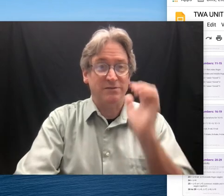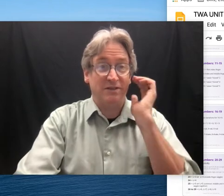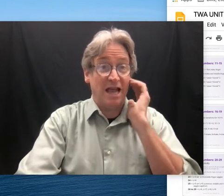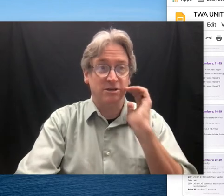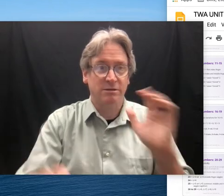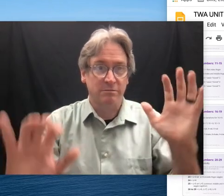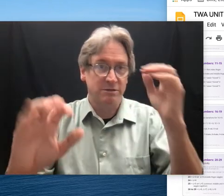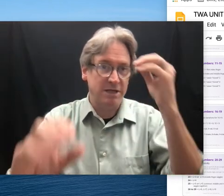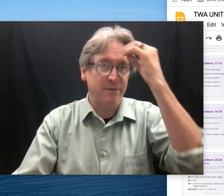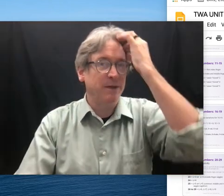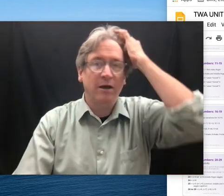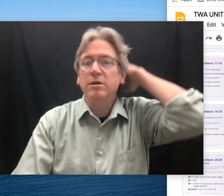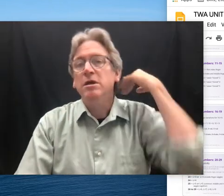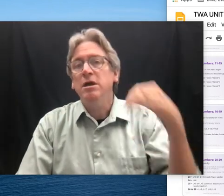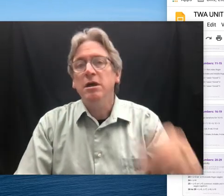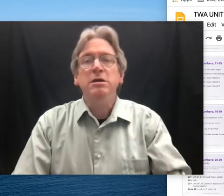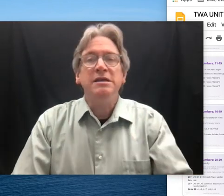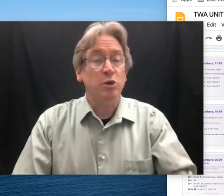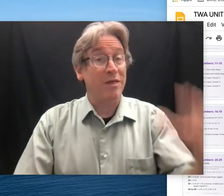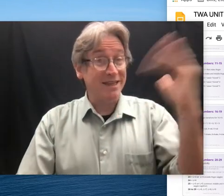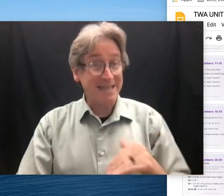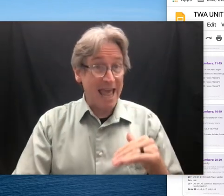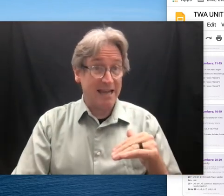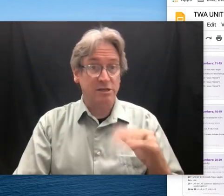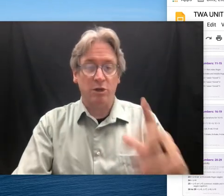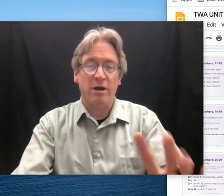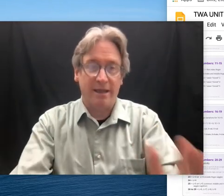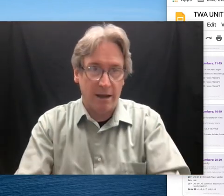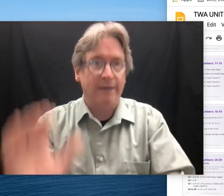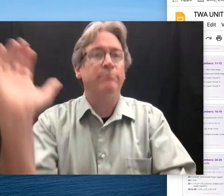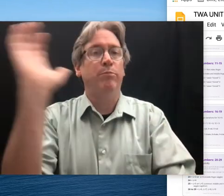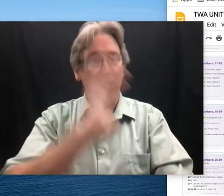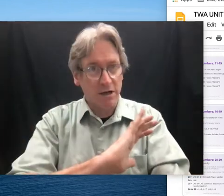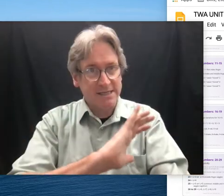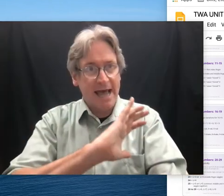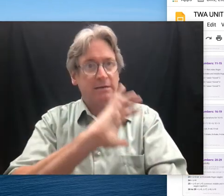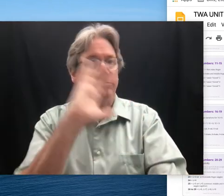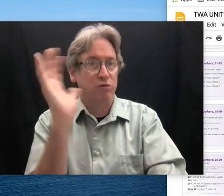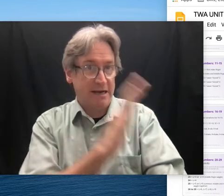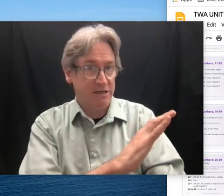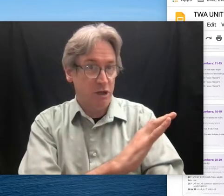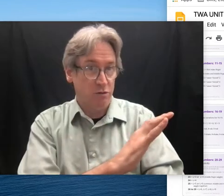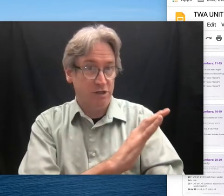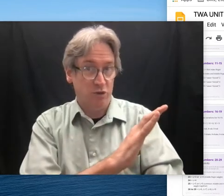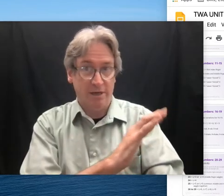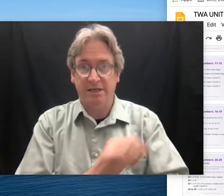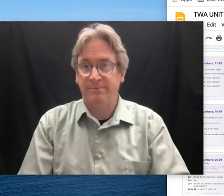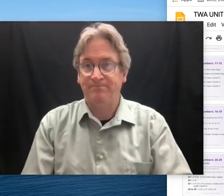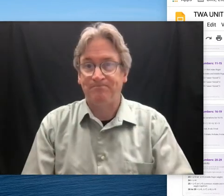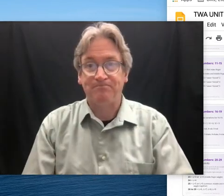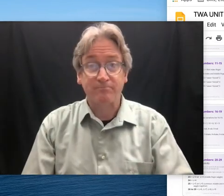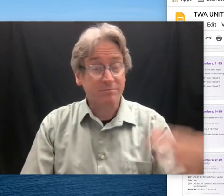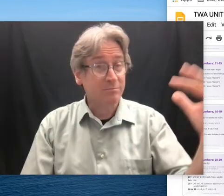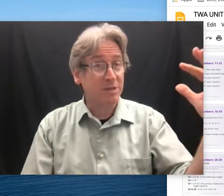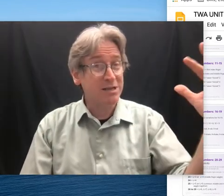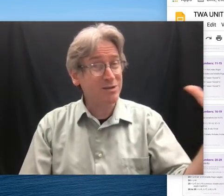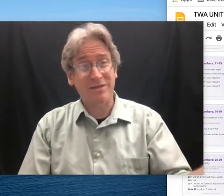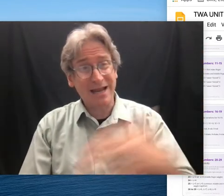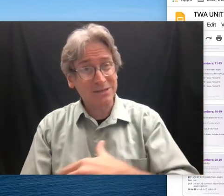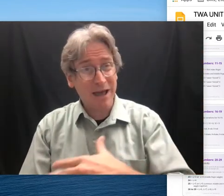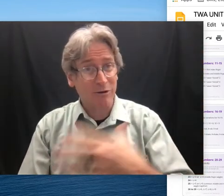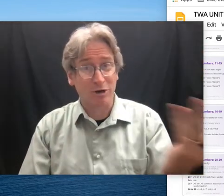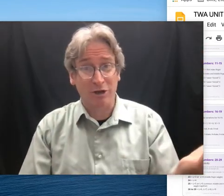I think that's Flash timing me out. So the 10. So again, pause that, practice those, the 20s.